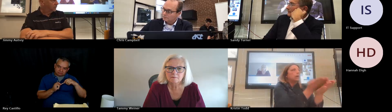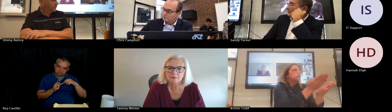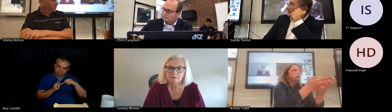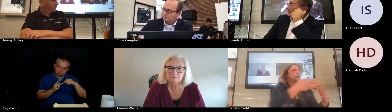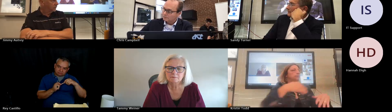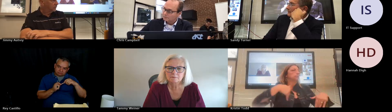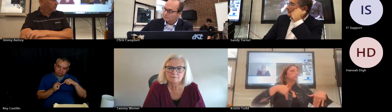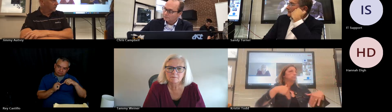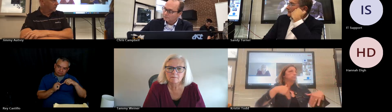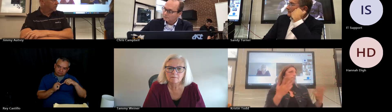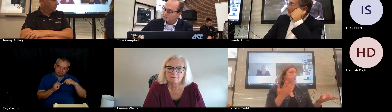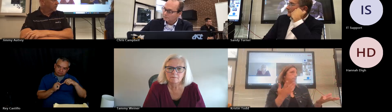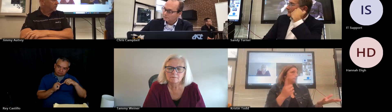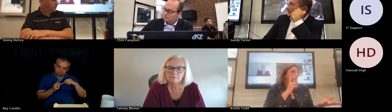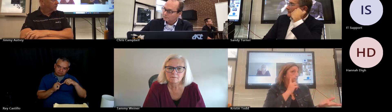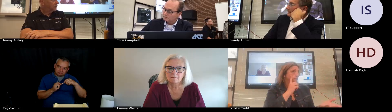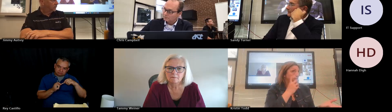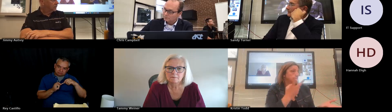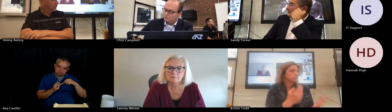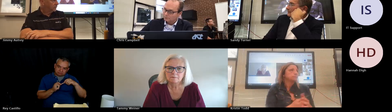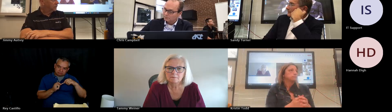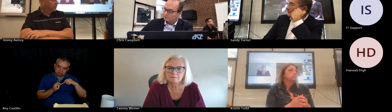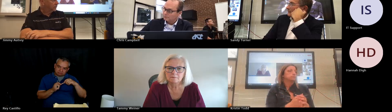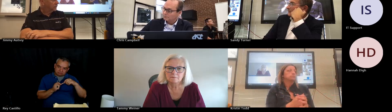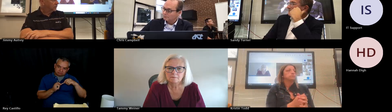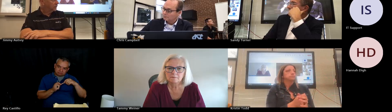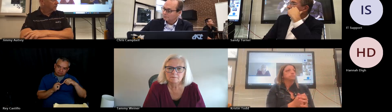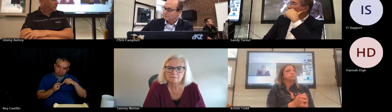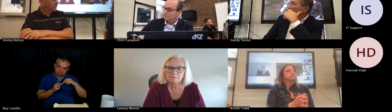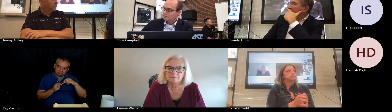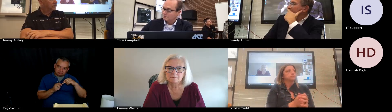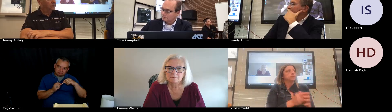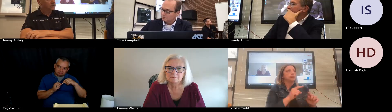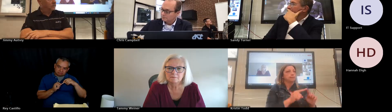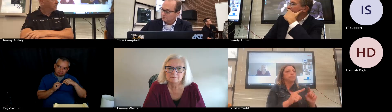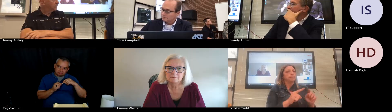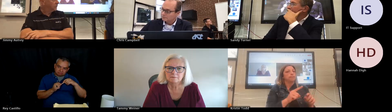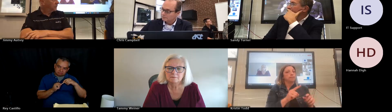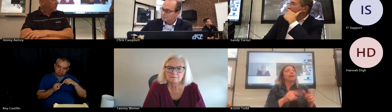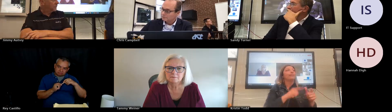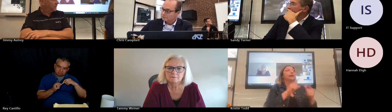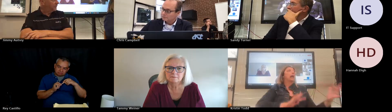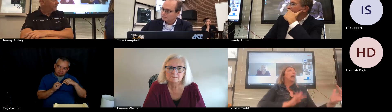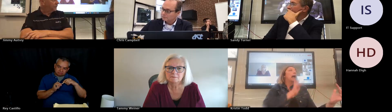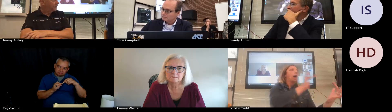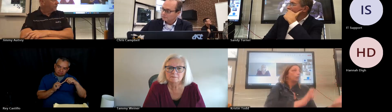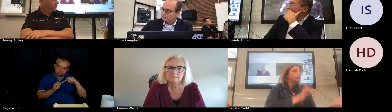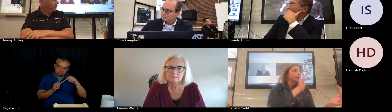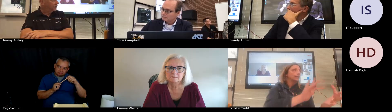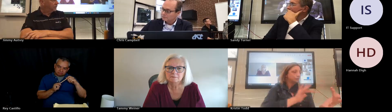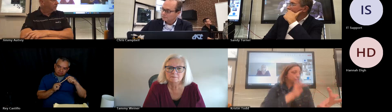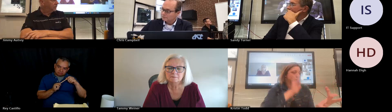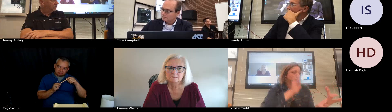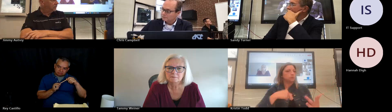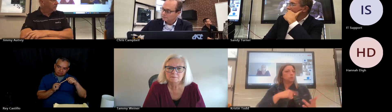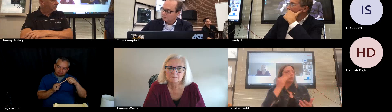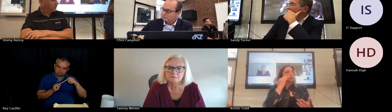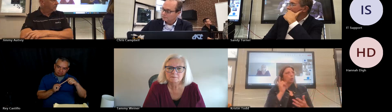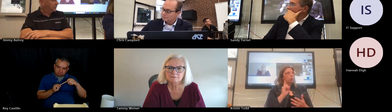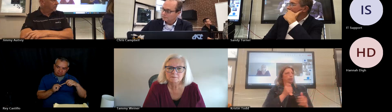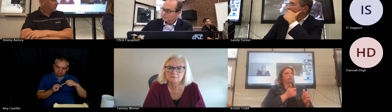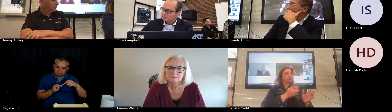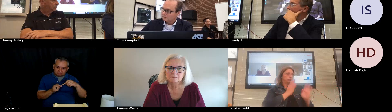outreach. And so we just have to see how that works out. We haven't exactly ironed out the budget for that yet, but